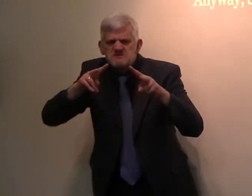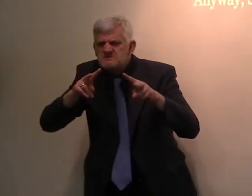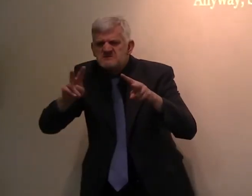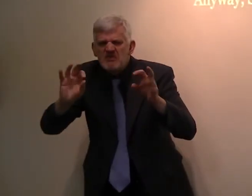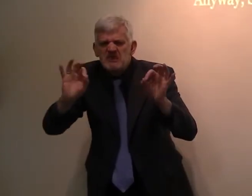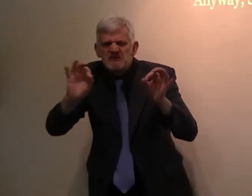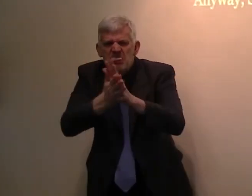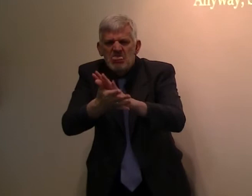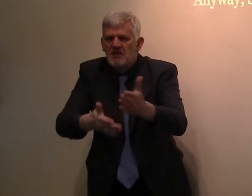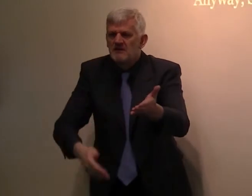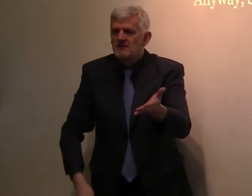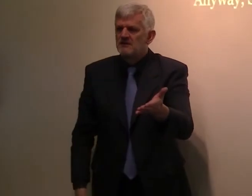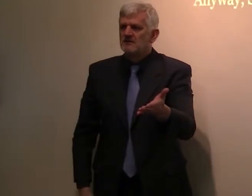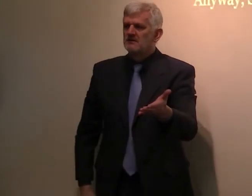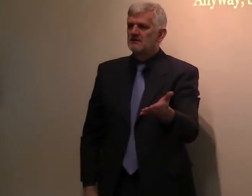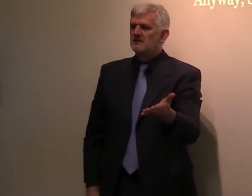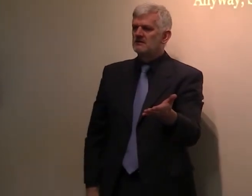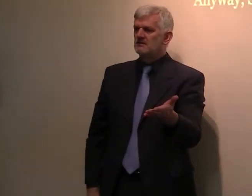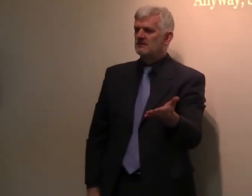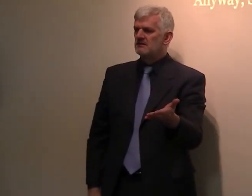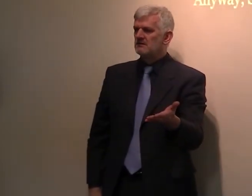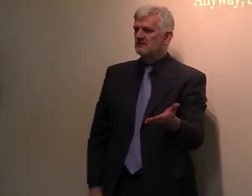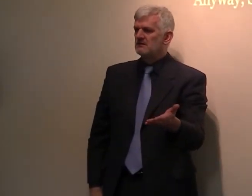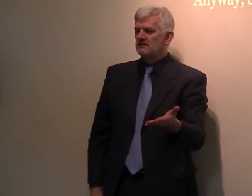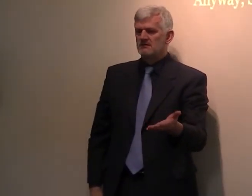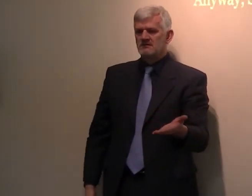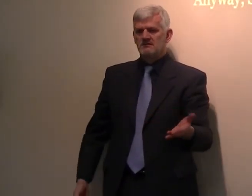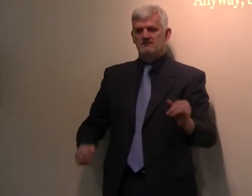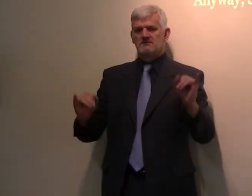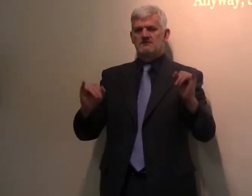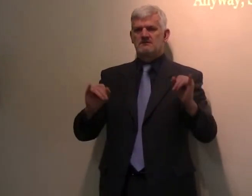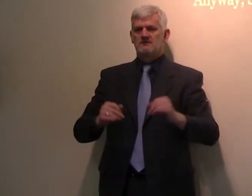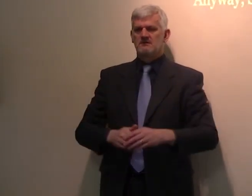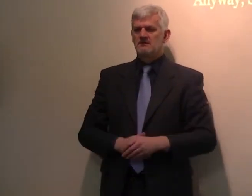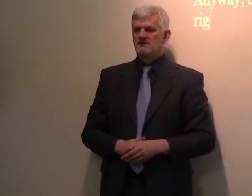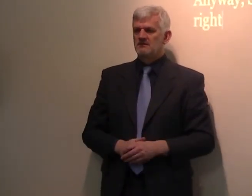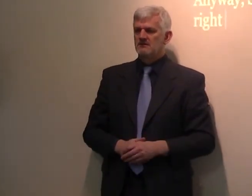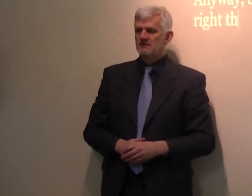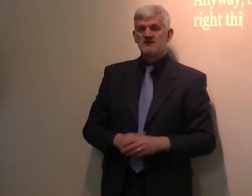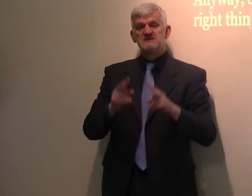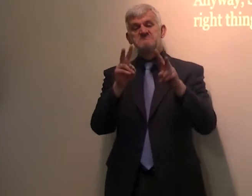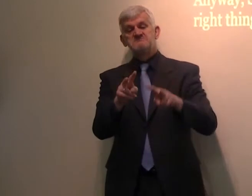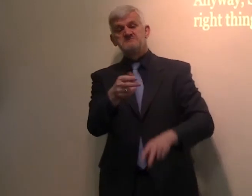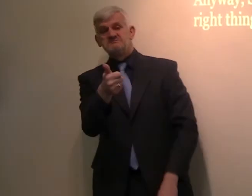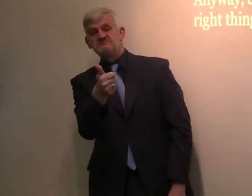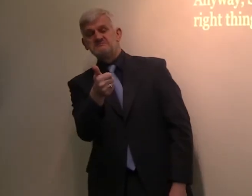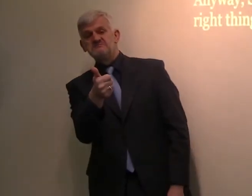And that's how the best way to describe it. All went all his way, but actually,